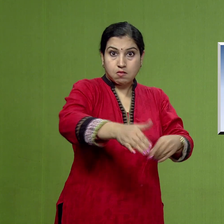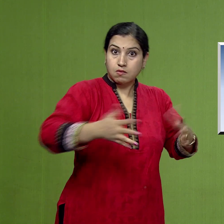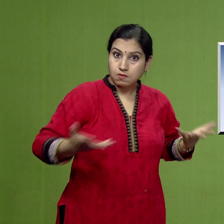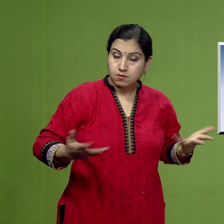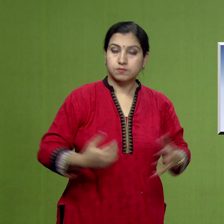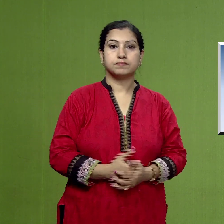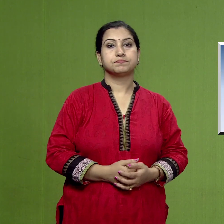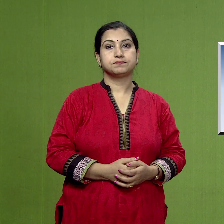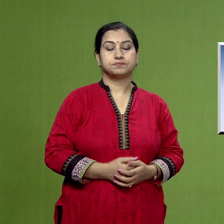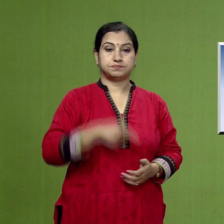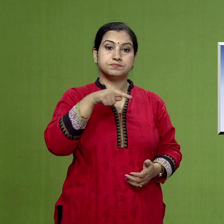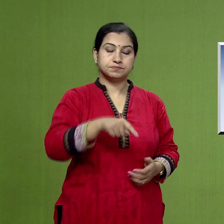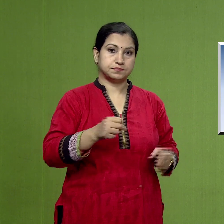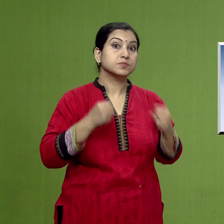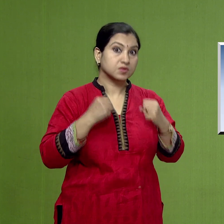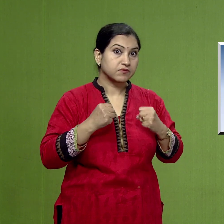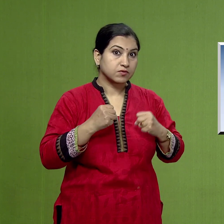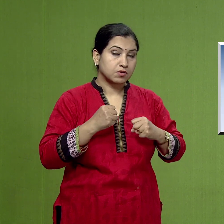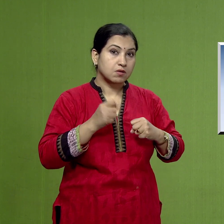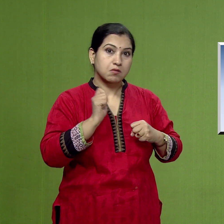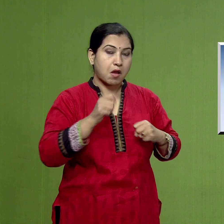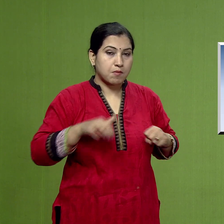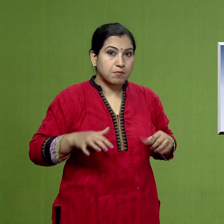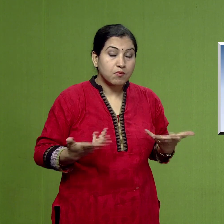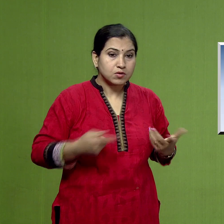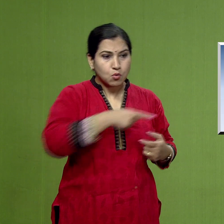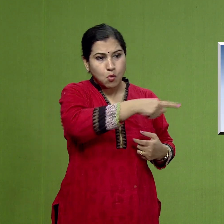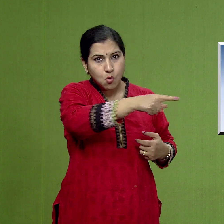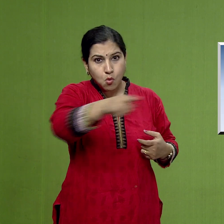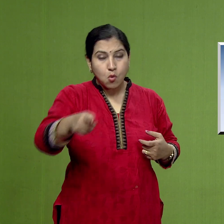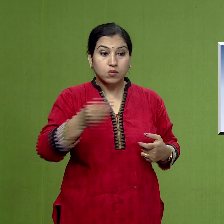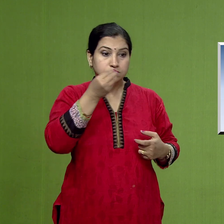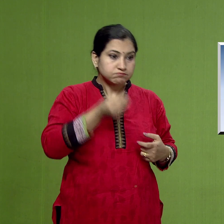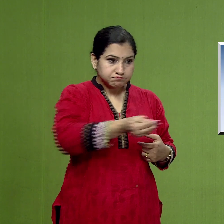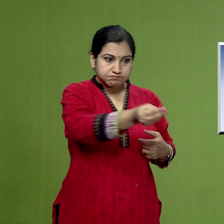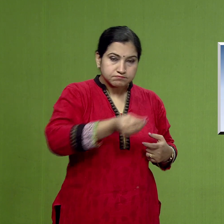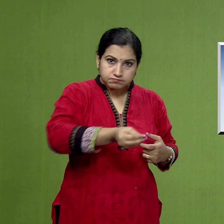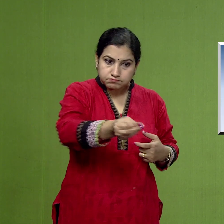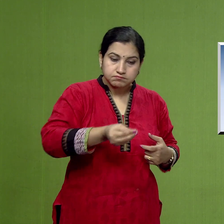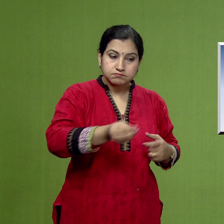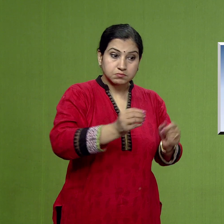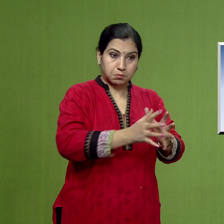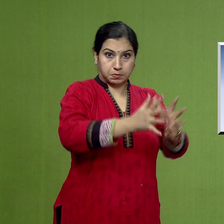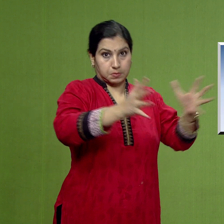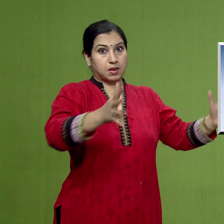It is a difficult task to provide food to the large population which is